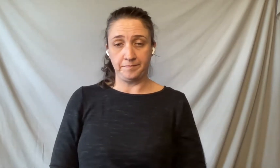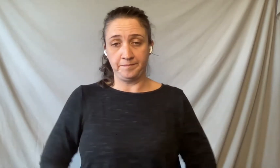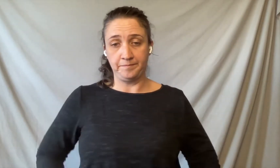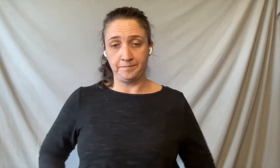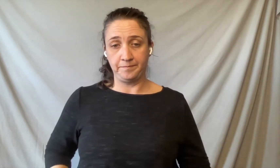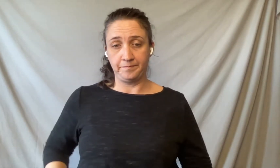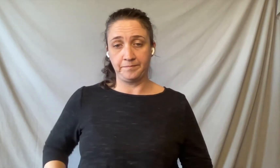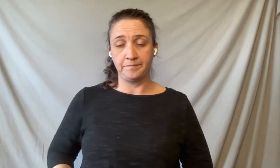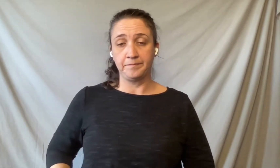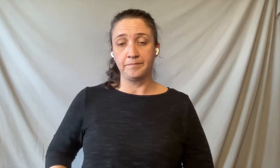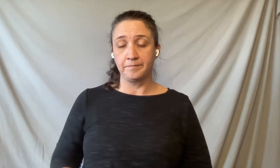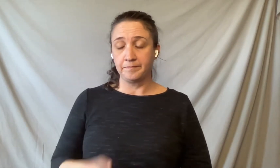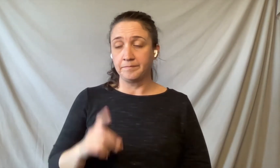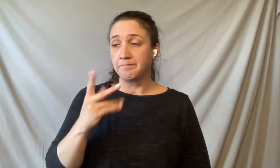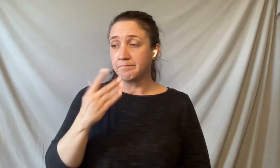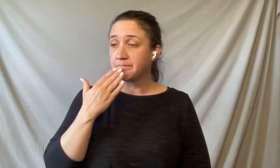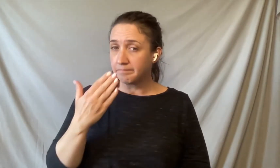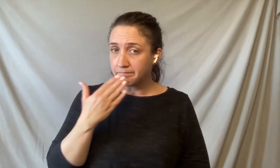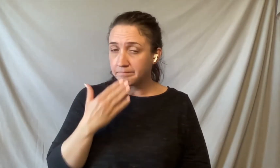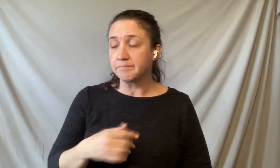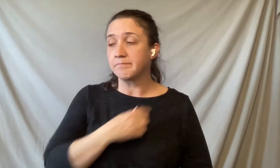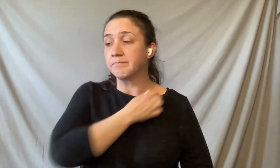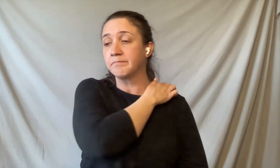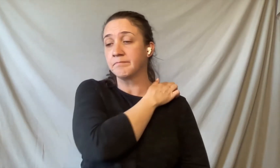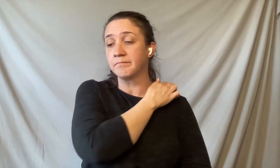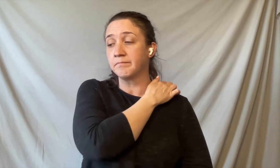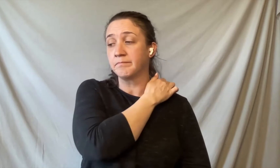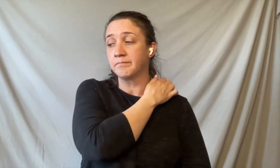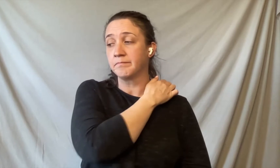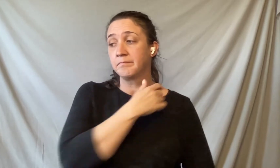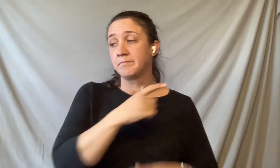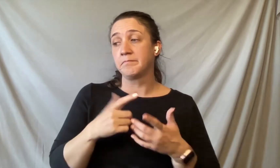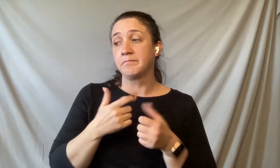Thank you. Given what Kurt just suggested,